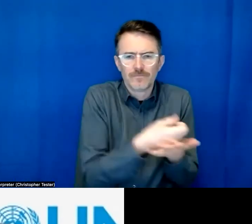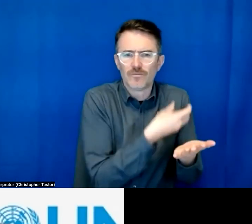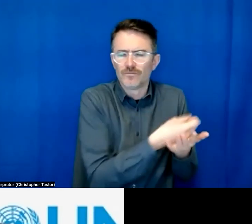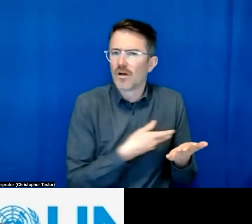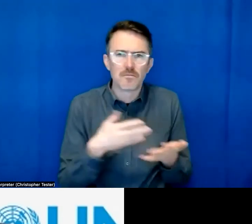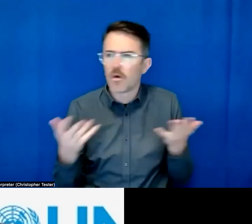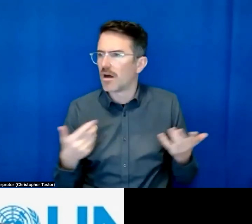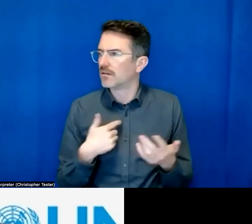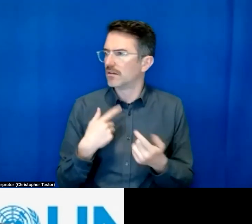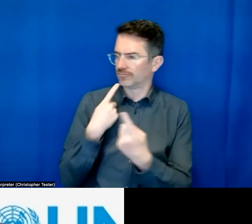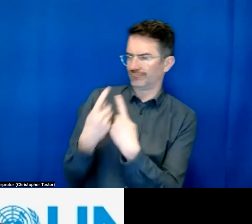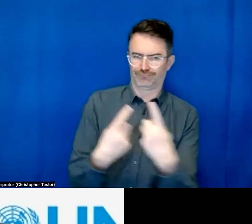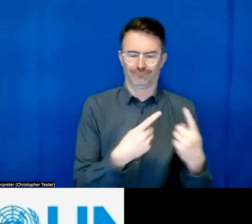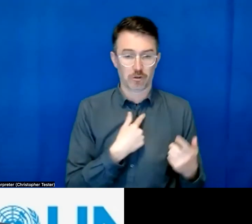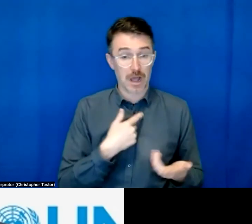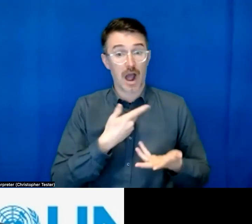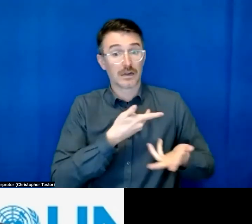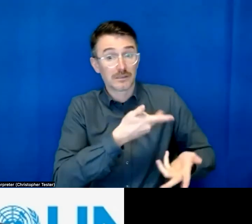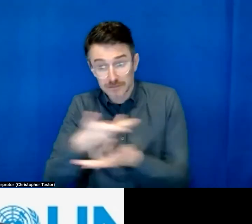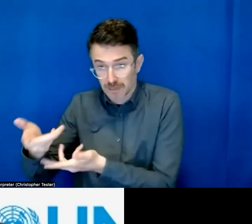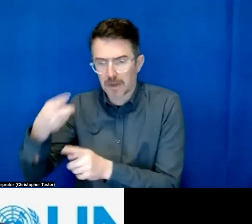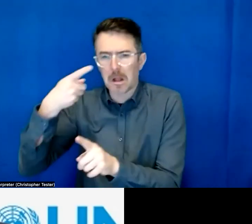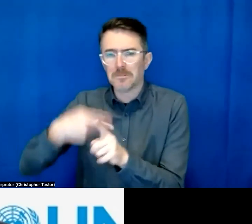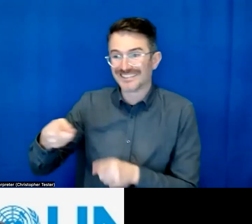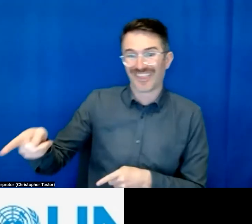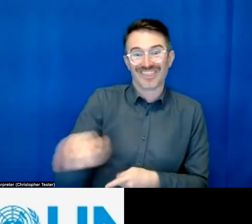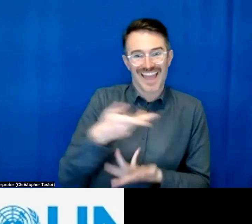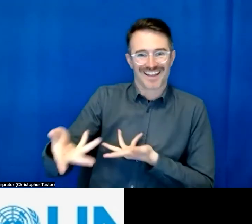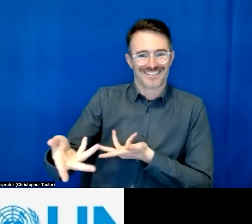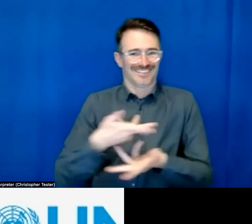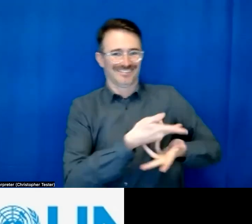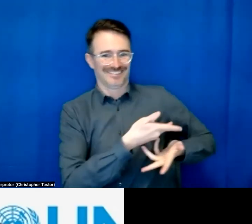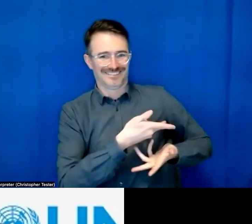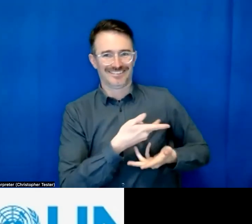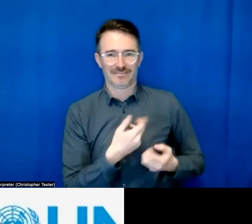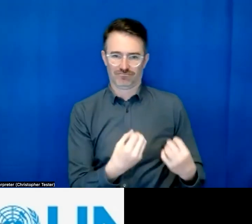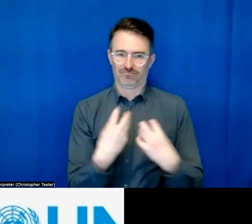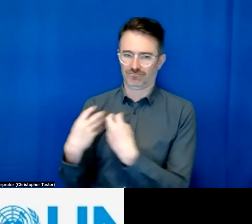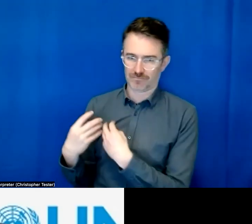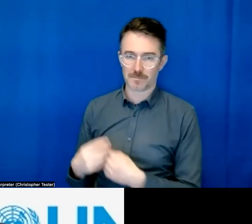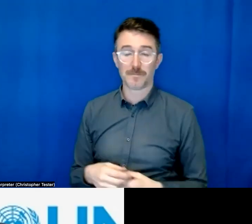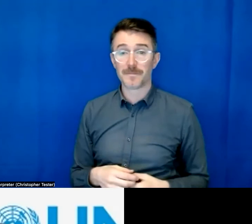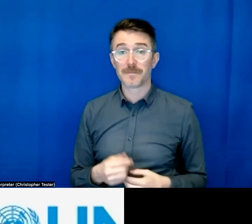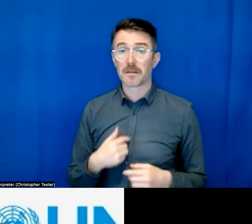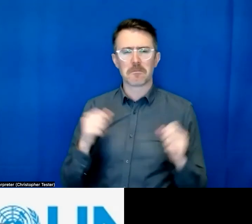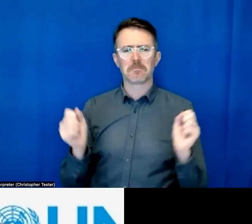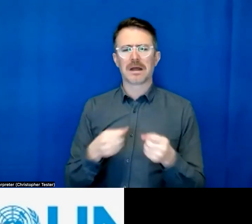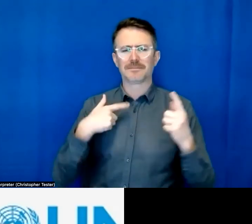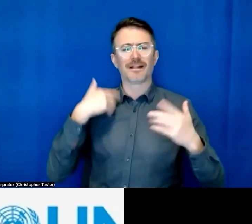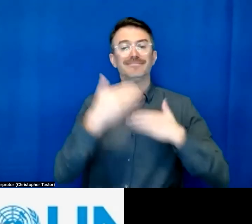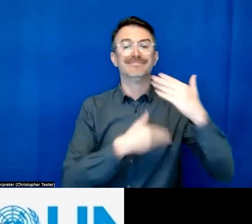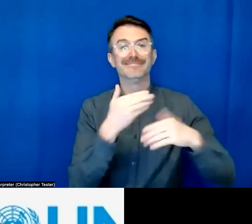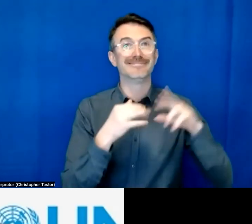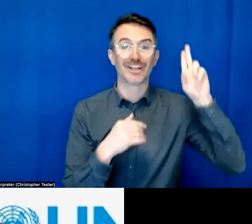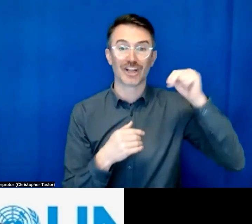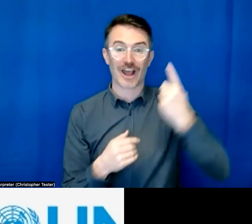ensure that our national counterparts understand the critical challenges of the capacity development? And capacity development, we also want to get away